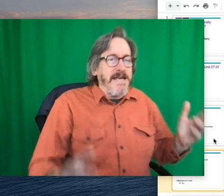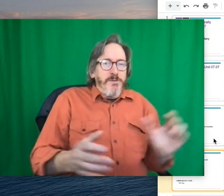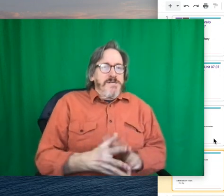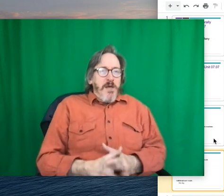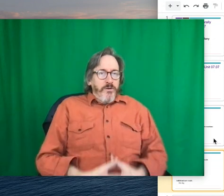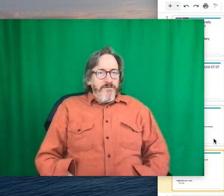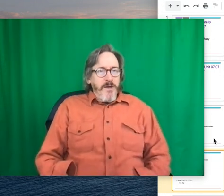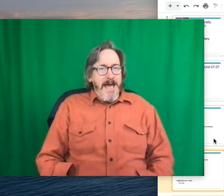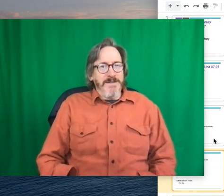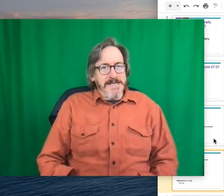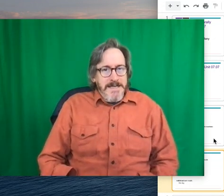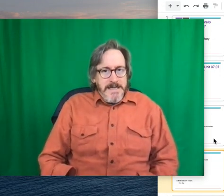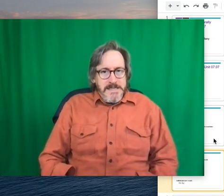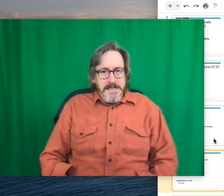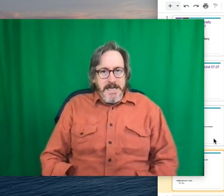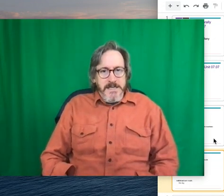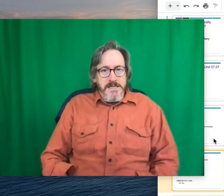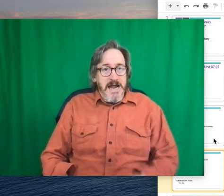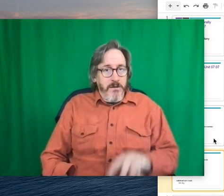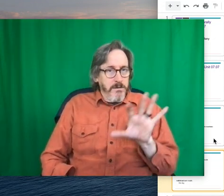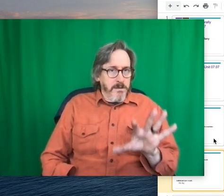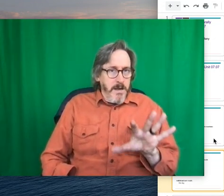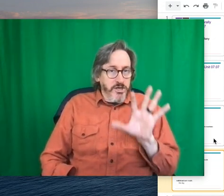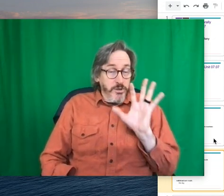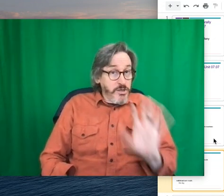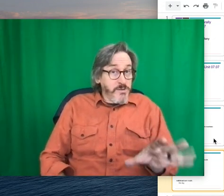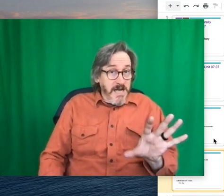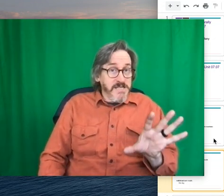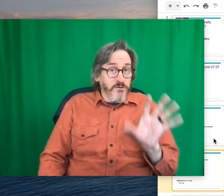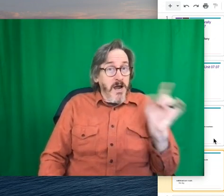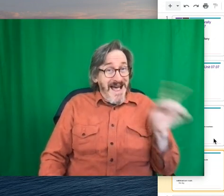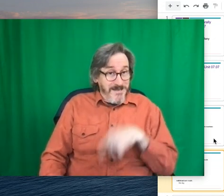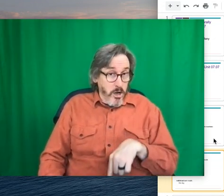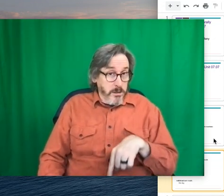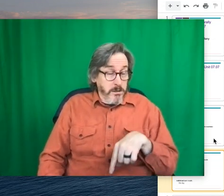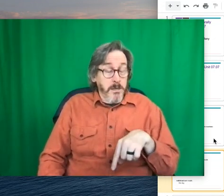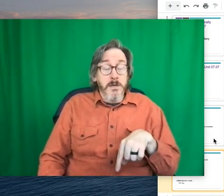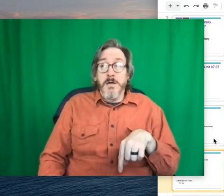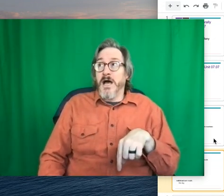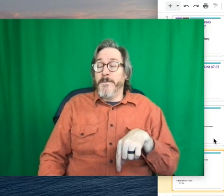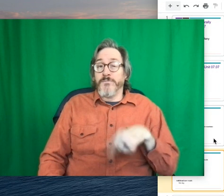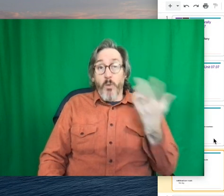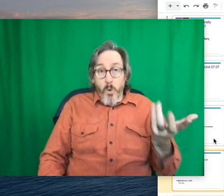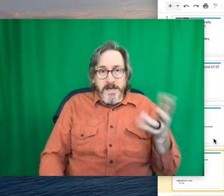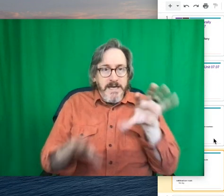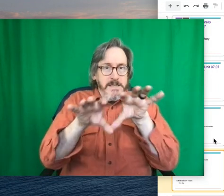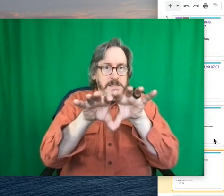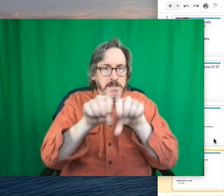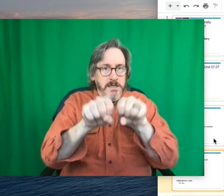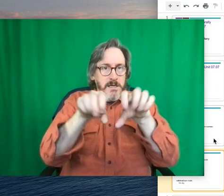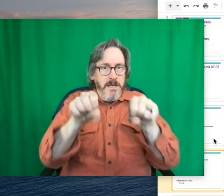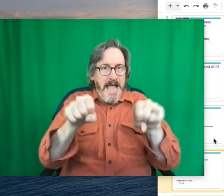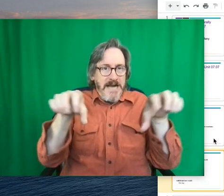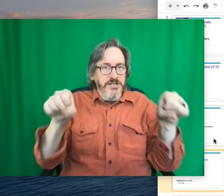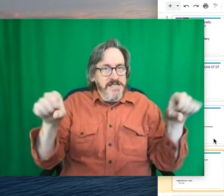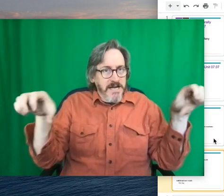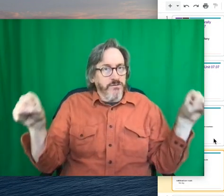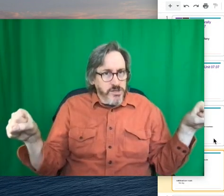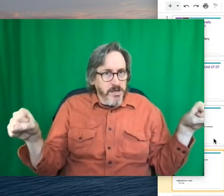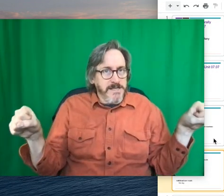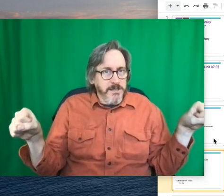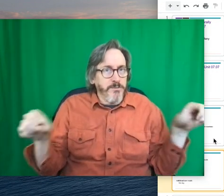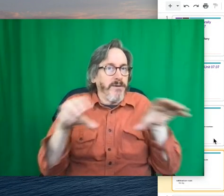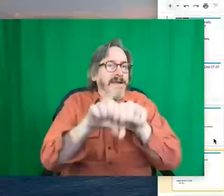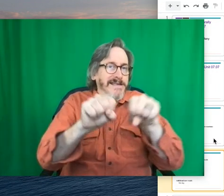And I suppose the only vocab that's in this is, now I'm going to show two signs for hot dog. One is actually a